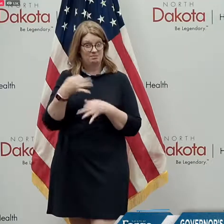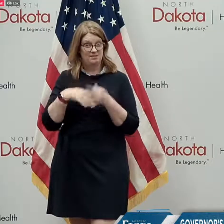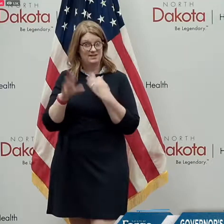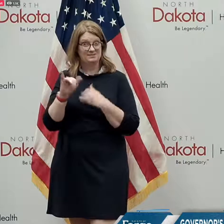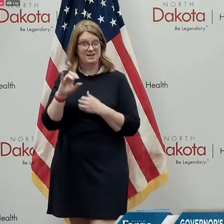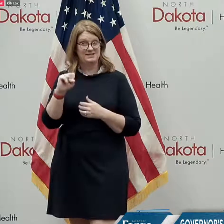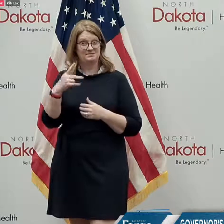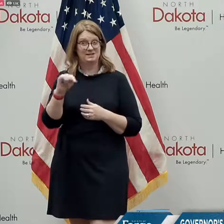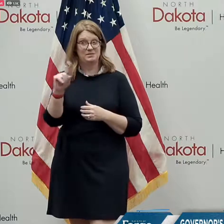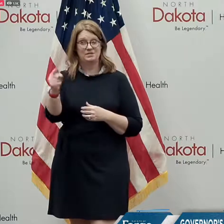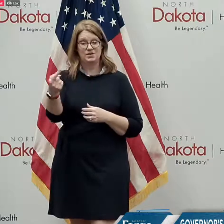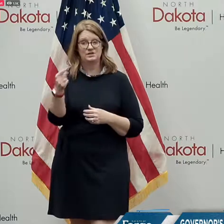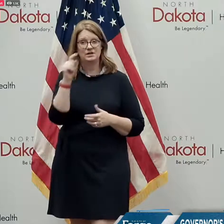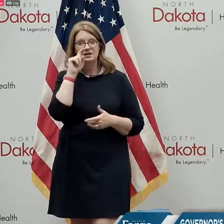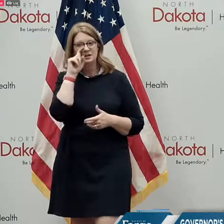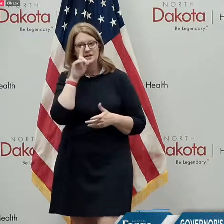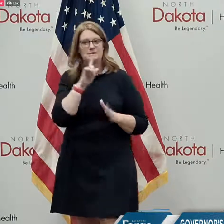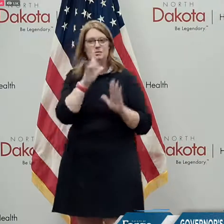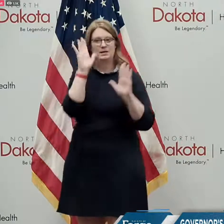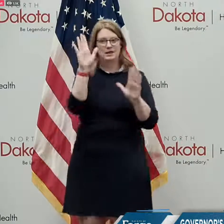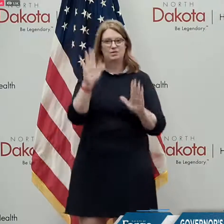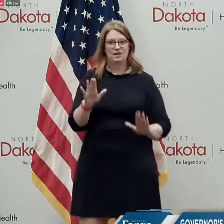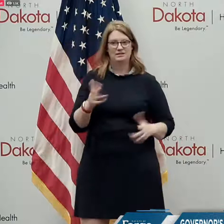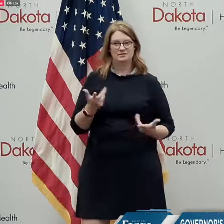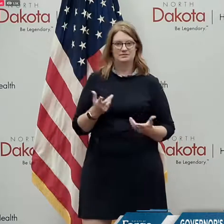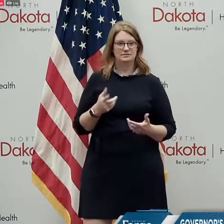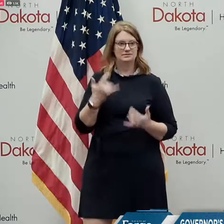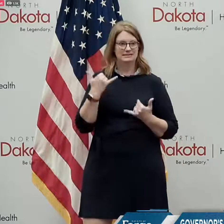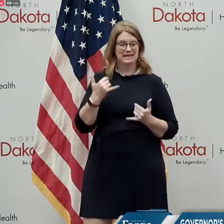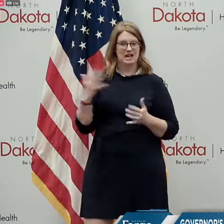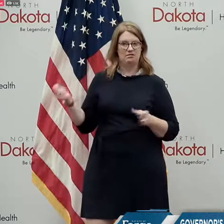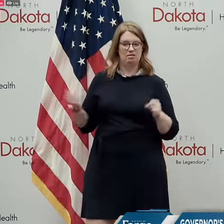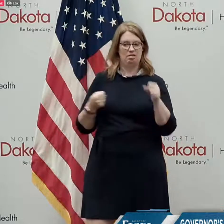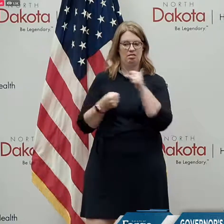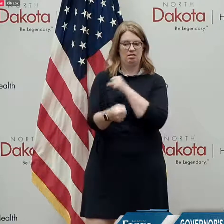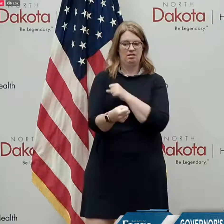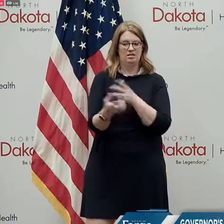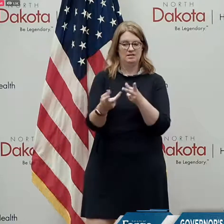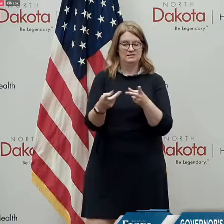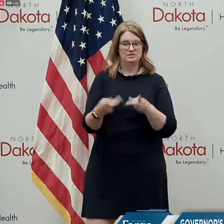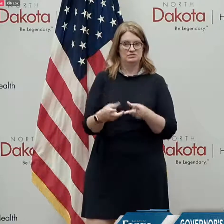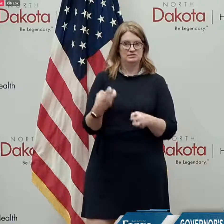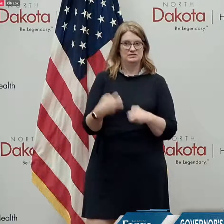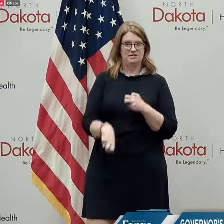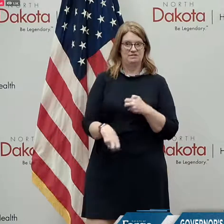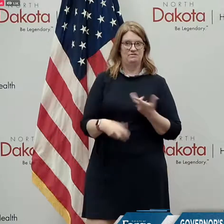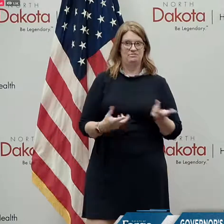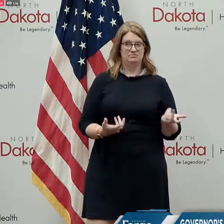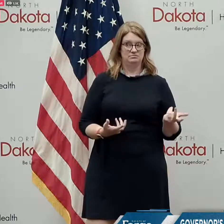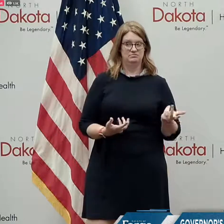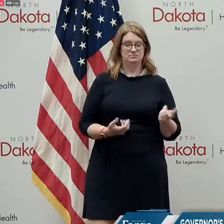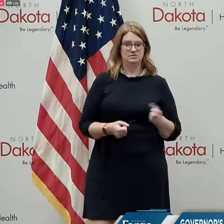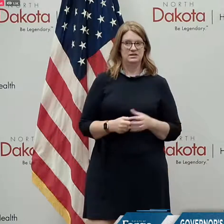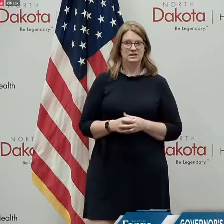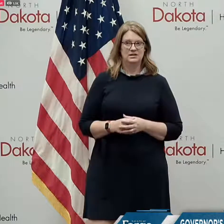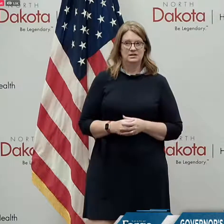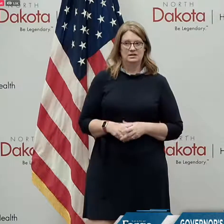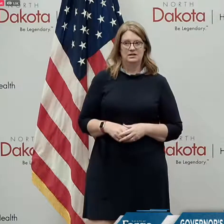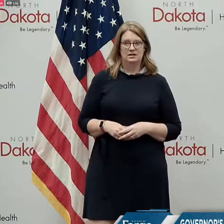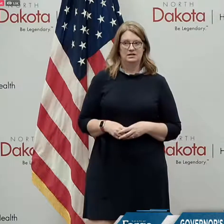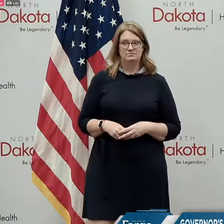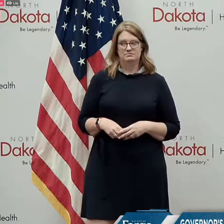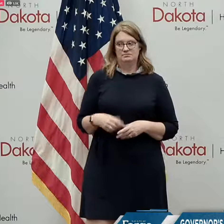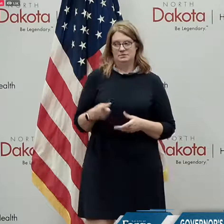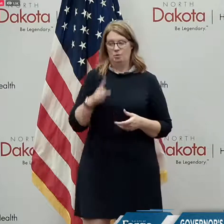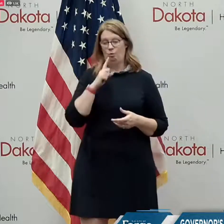As Dr. Stahl and I talked about today, filling this position is tough. We were pleased to have someone like himself